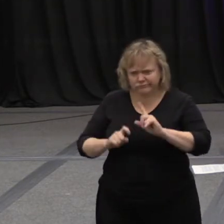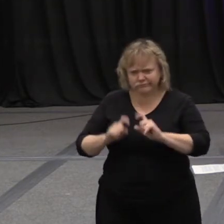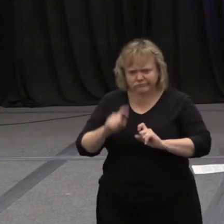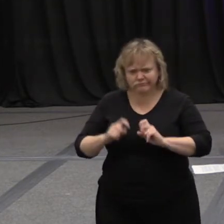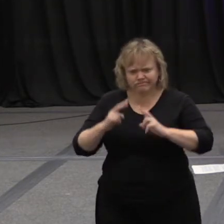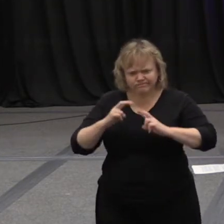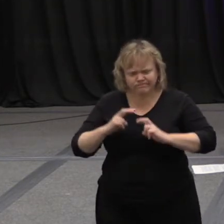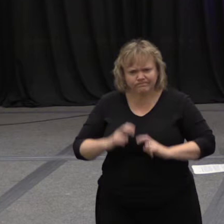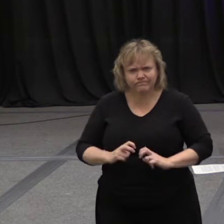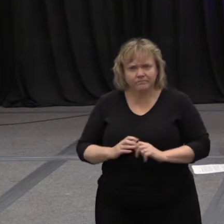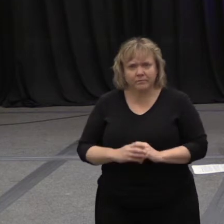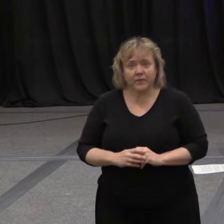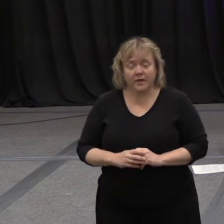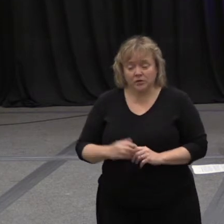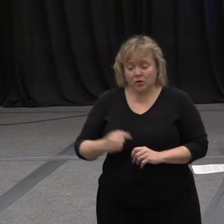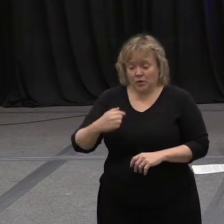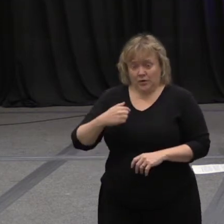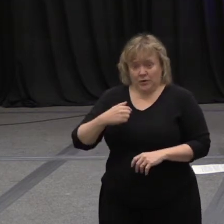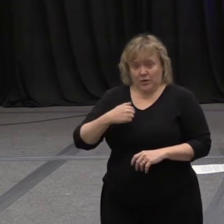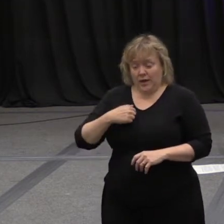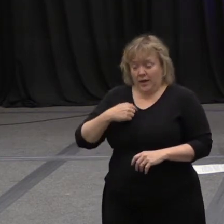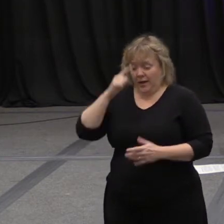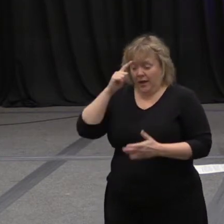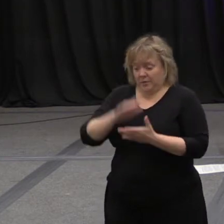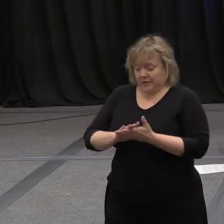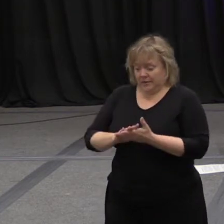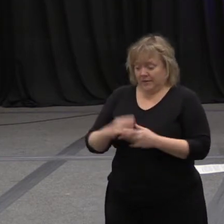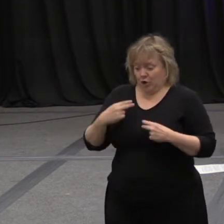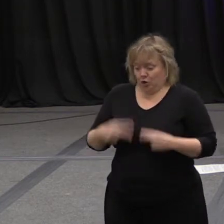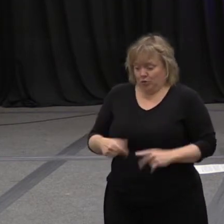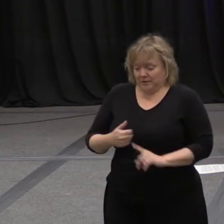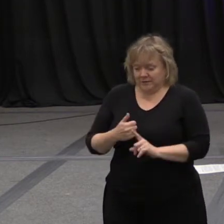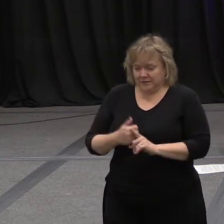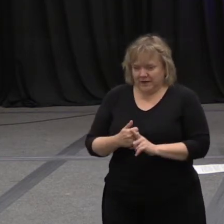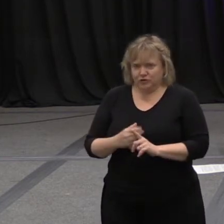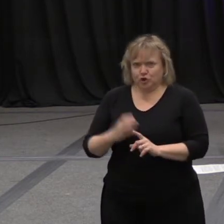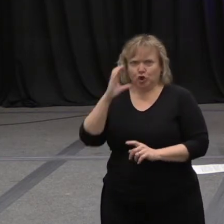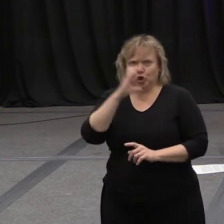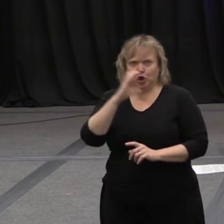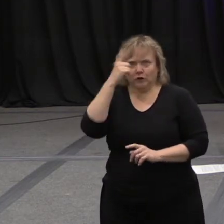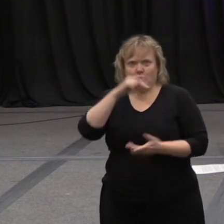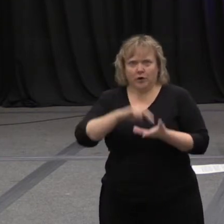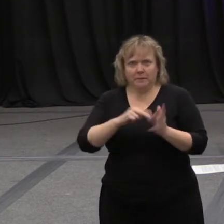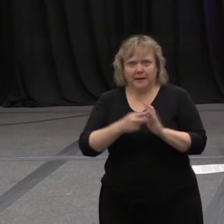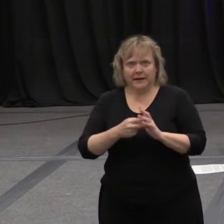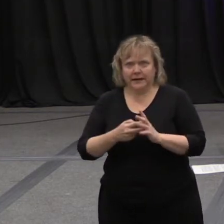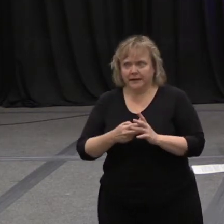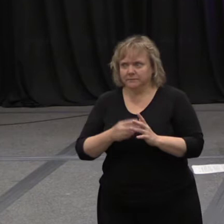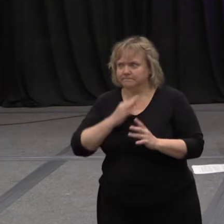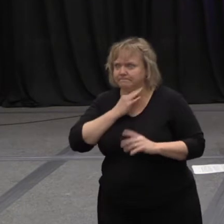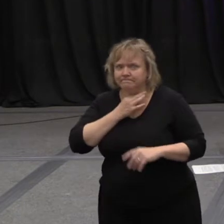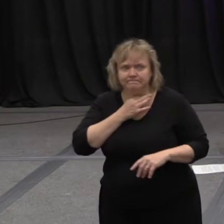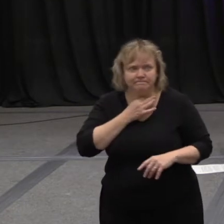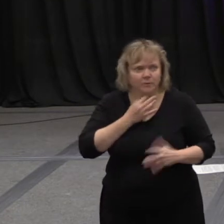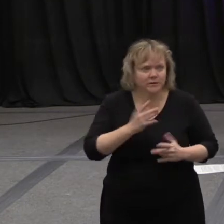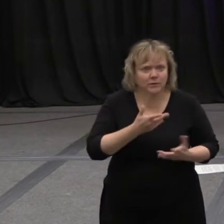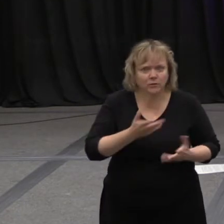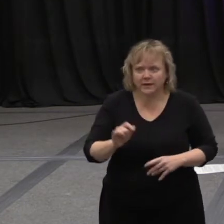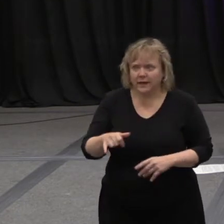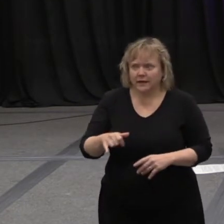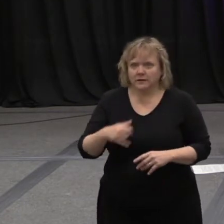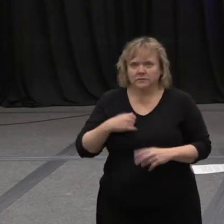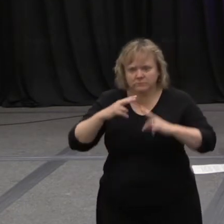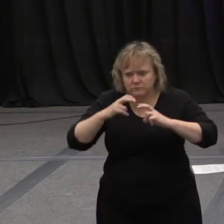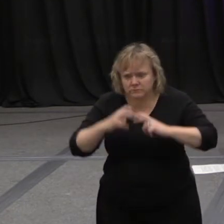so humans are meaning-seeking creatures and meaning-making creatures. That's Ellen's line. And so I'm going to talk about my